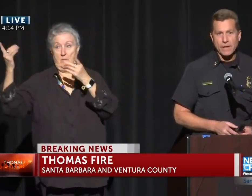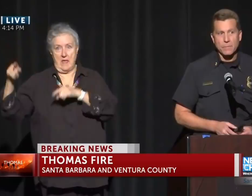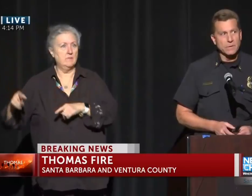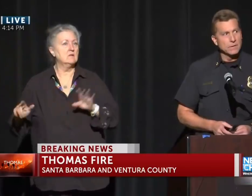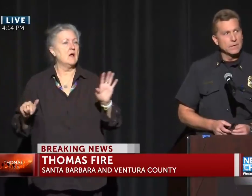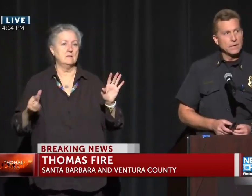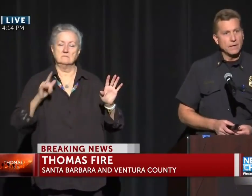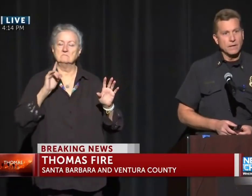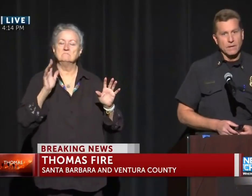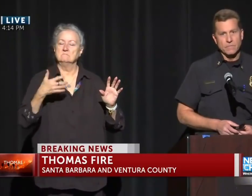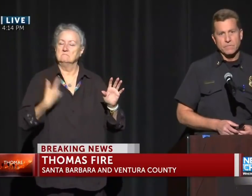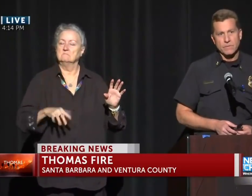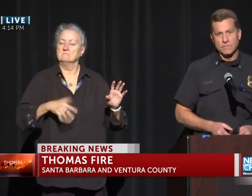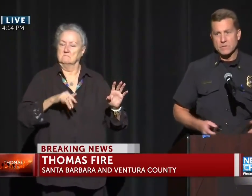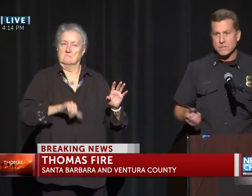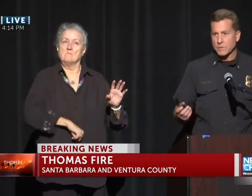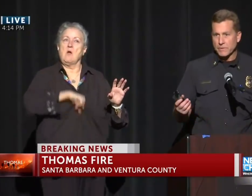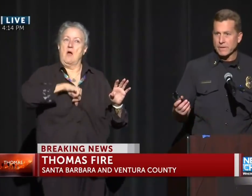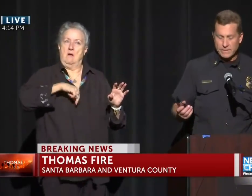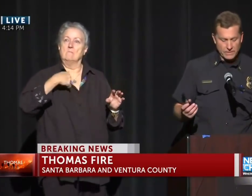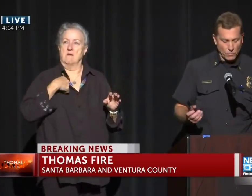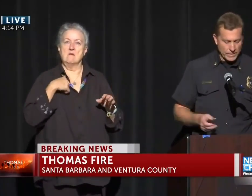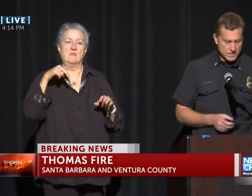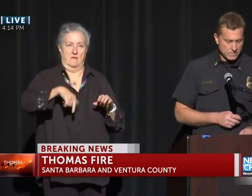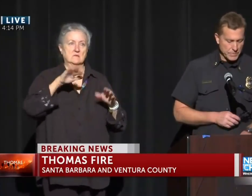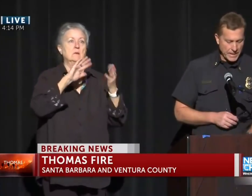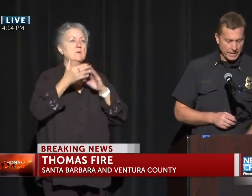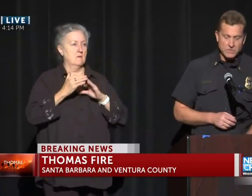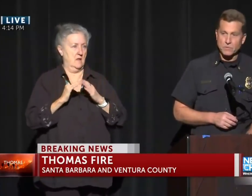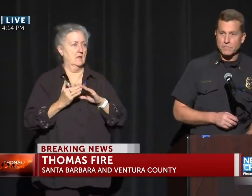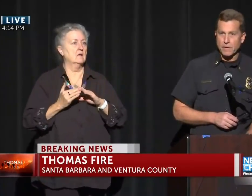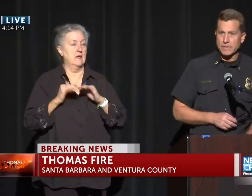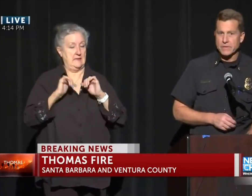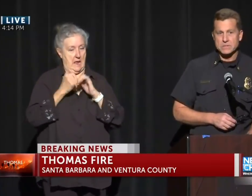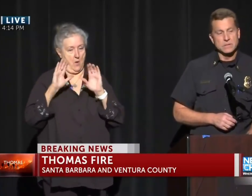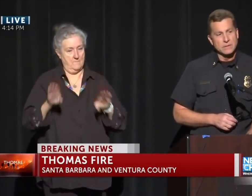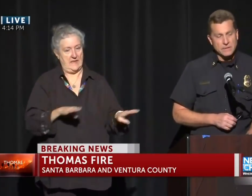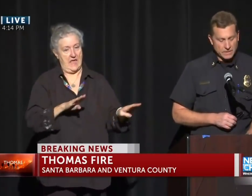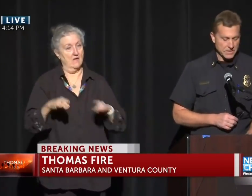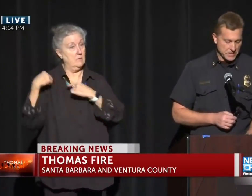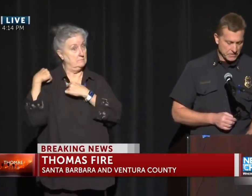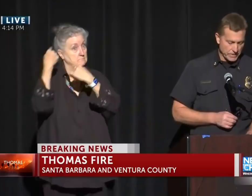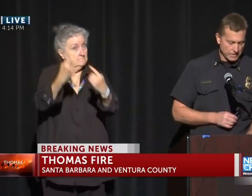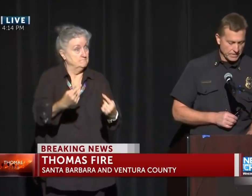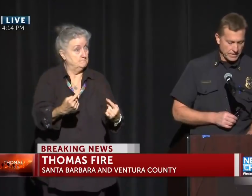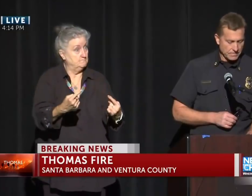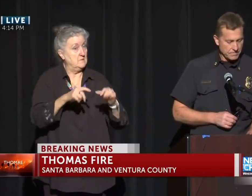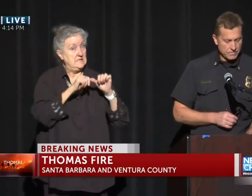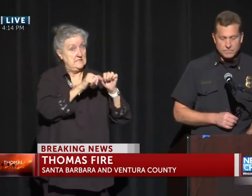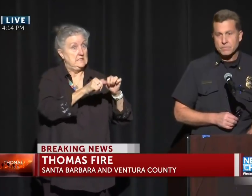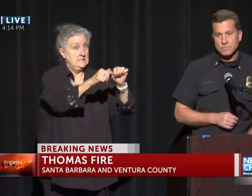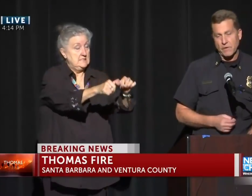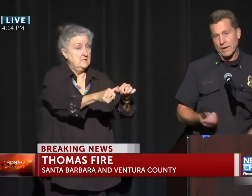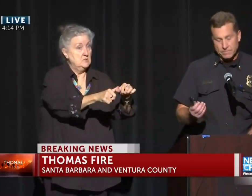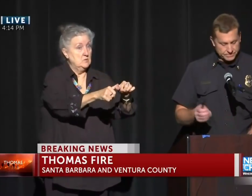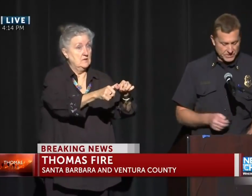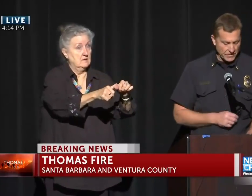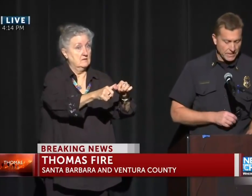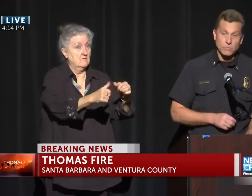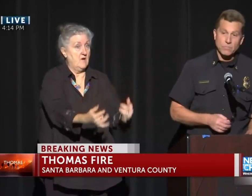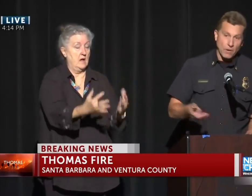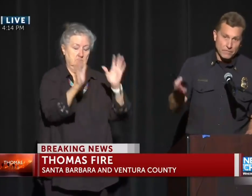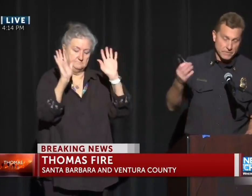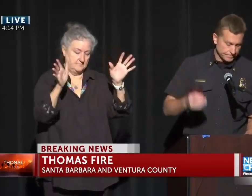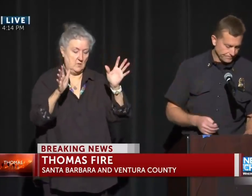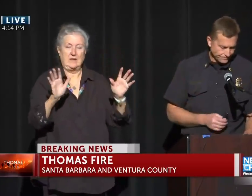how proud I am of this community and the way it's behaved so far in this continuing fire.